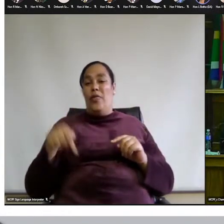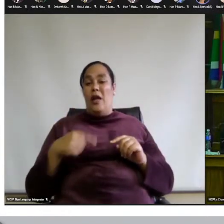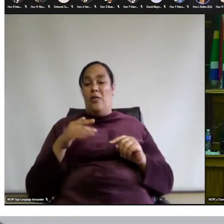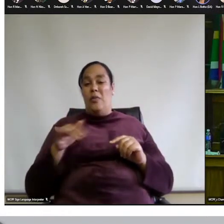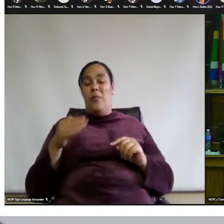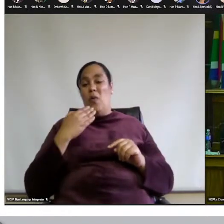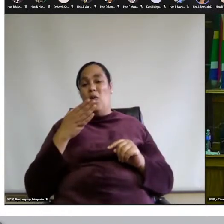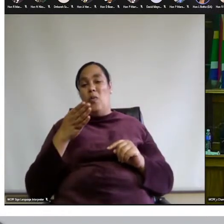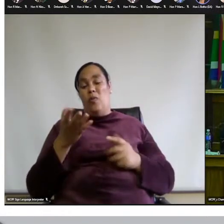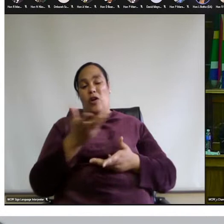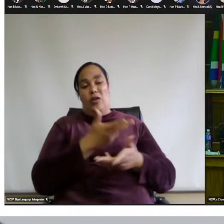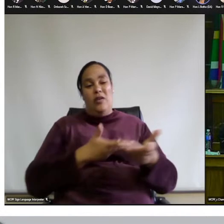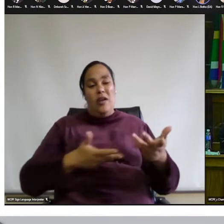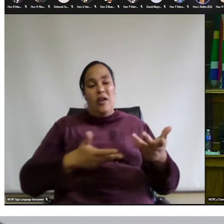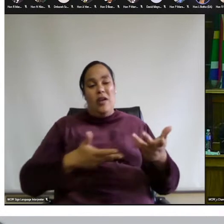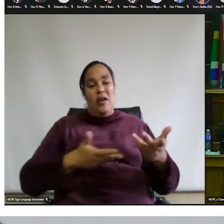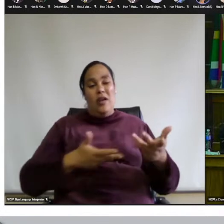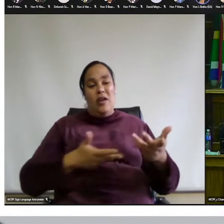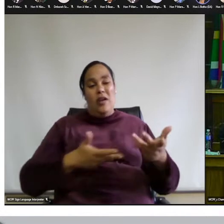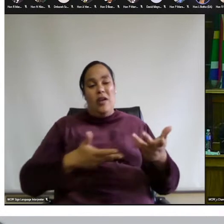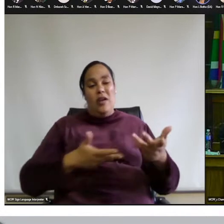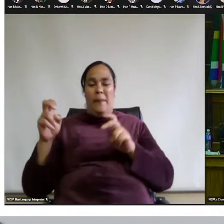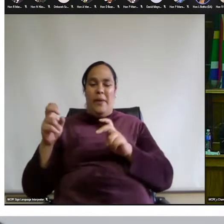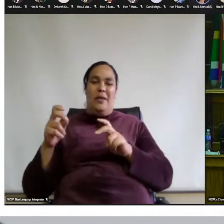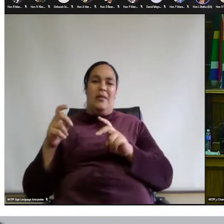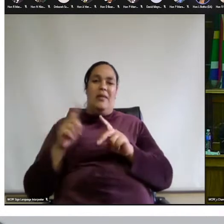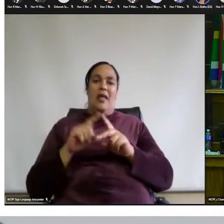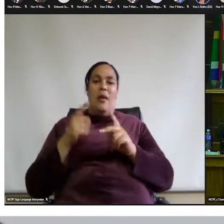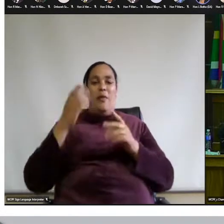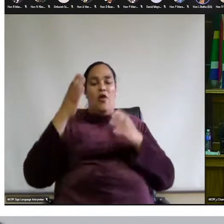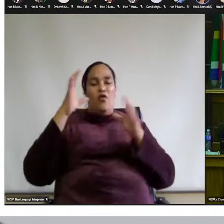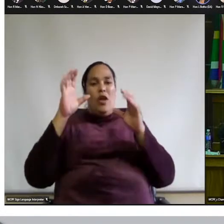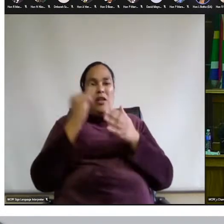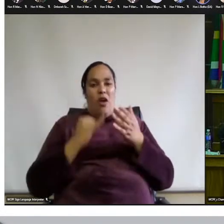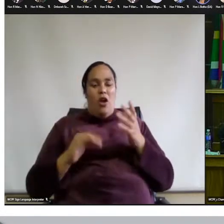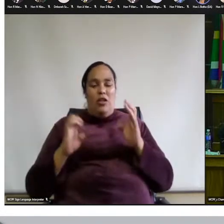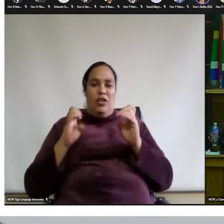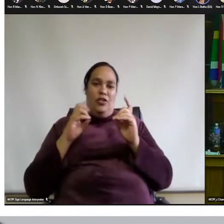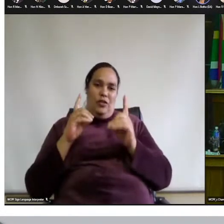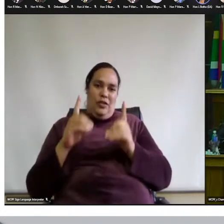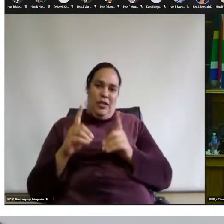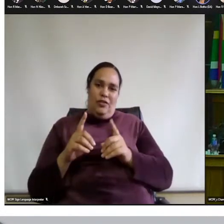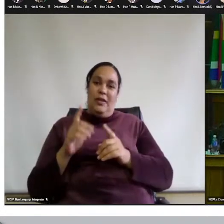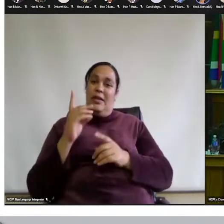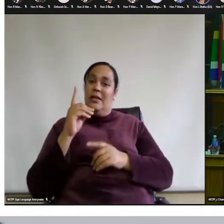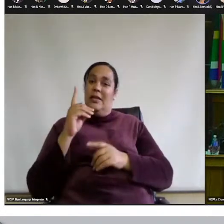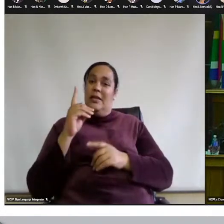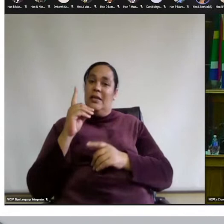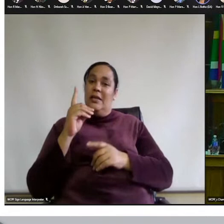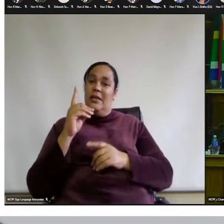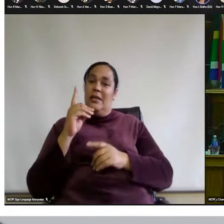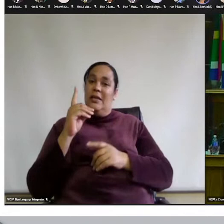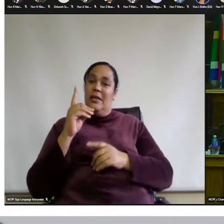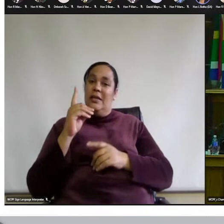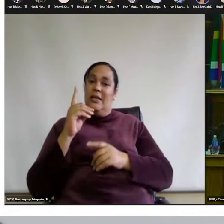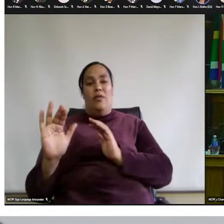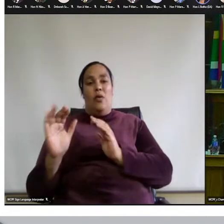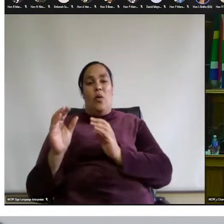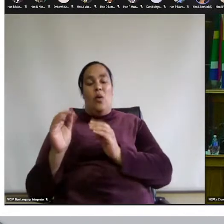attendees engaging on a variety of topics in creative arts education. The Democratic Alliance congratulates